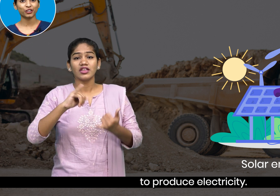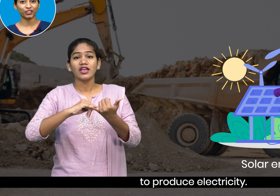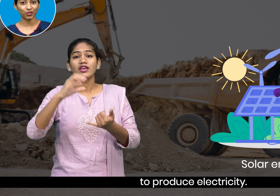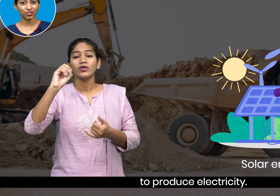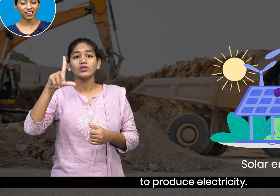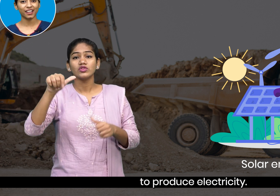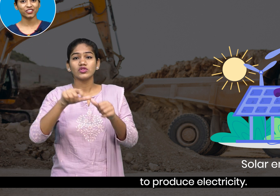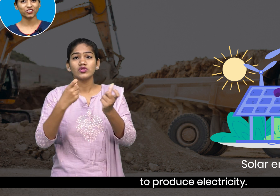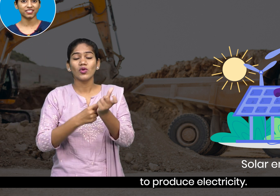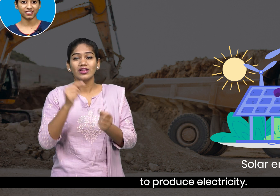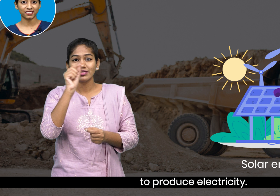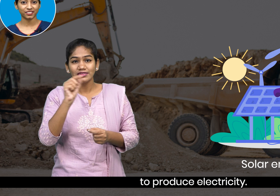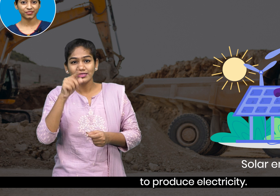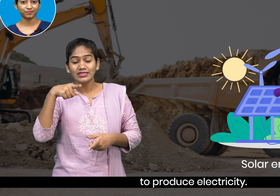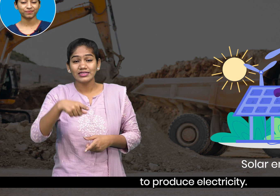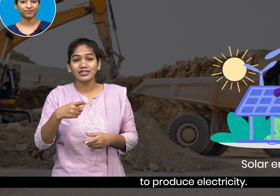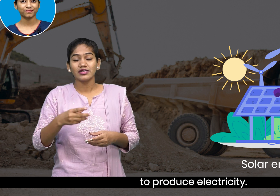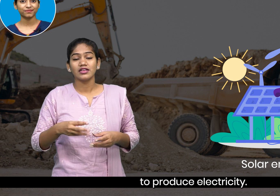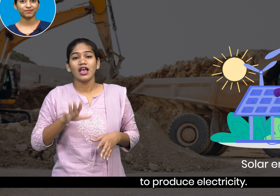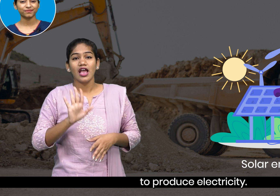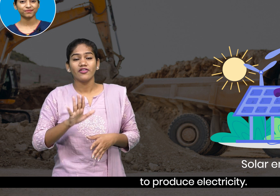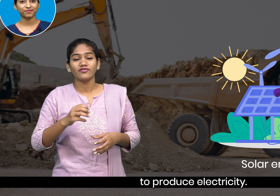to produce electricity.